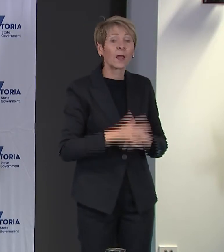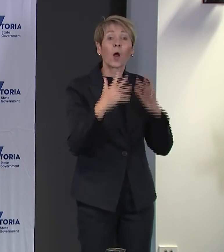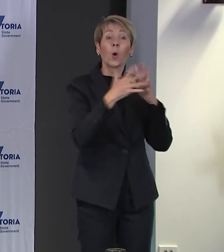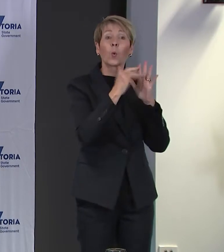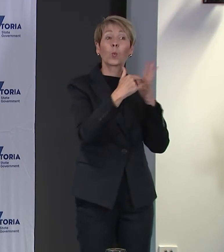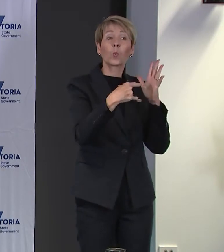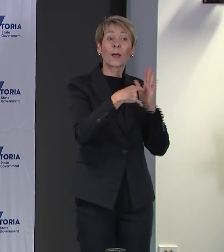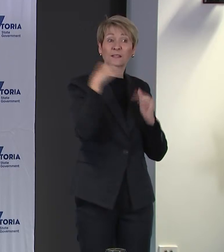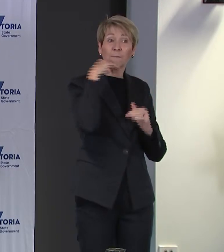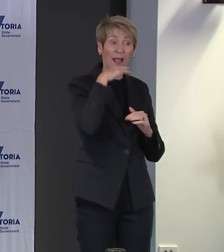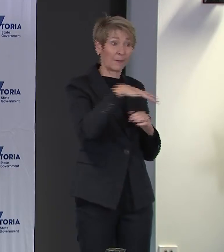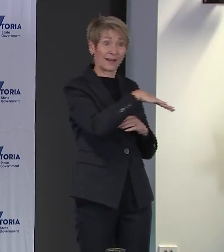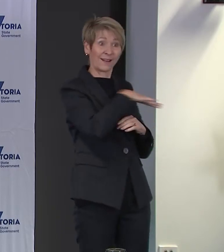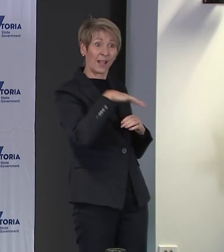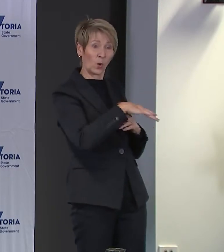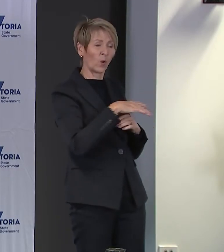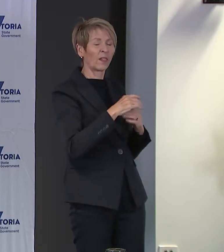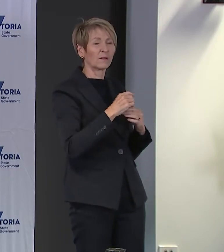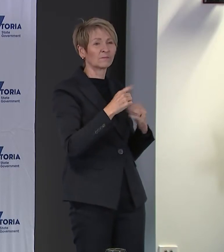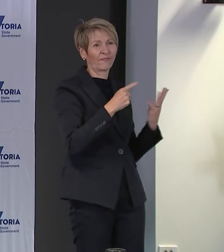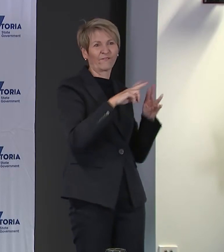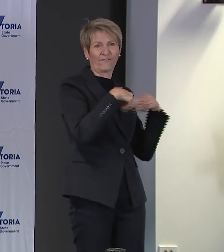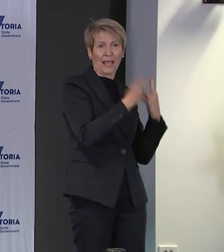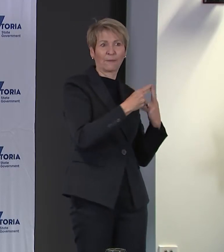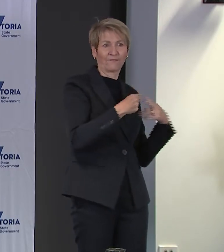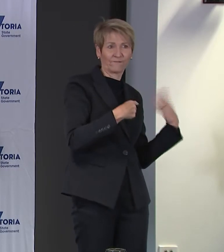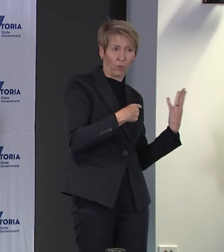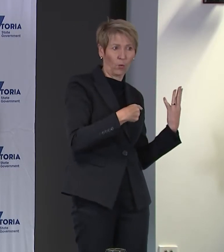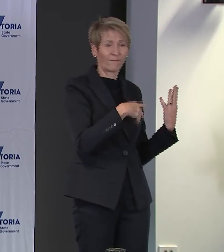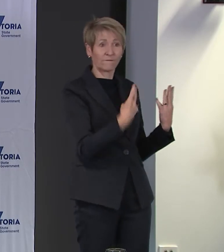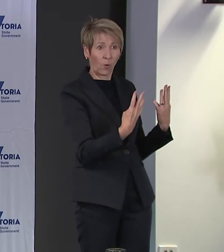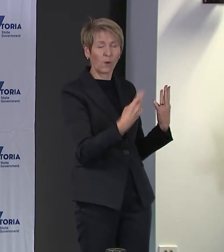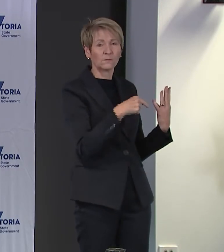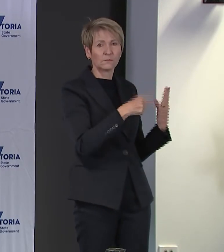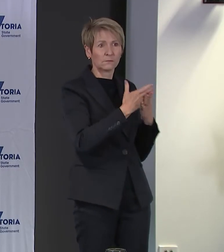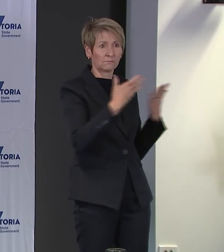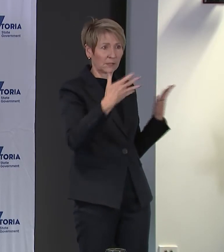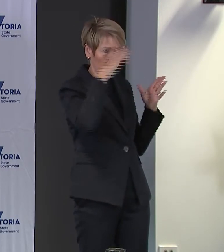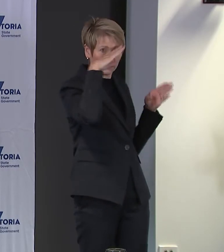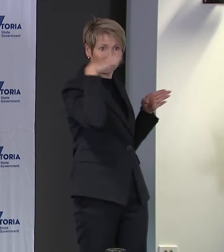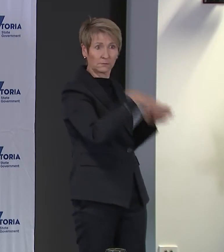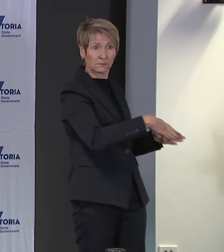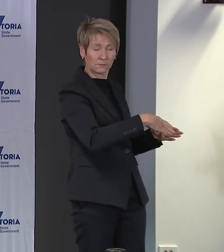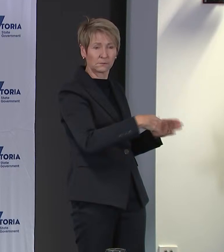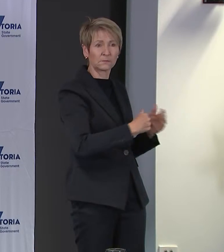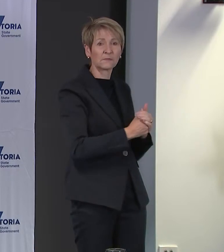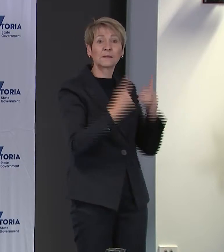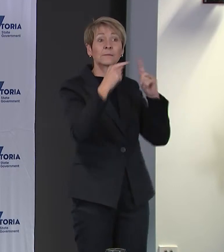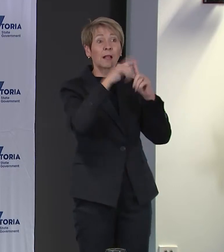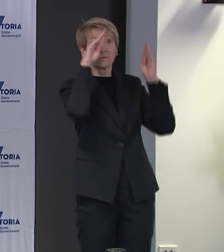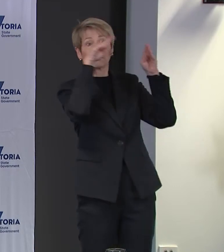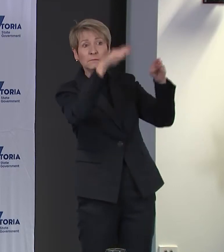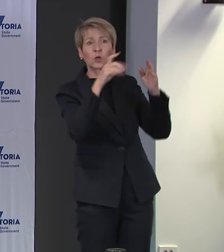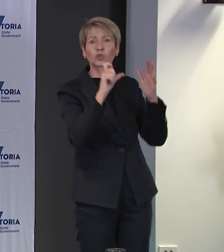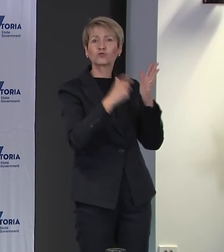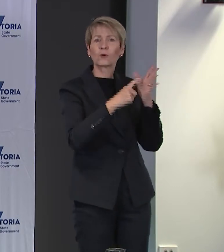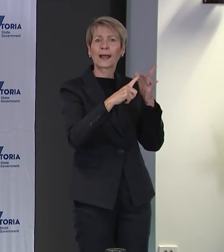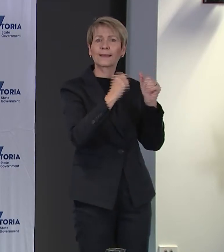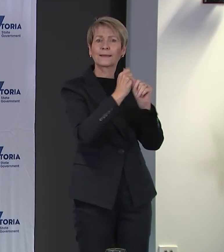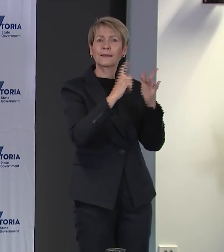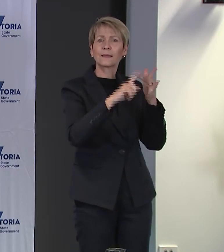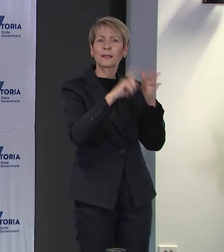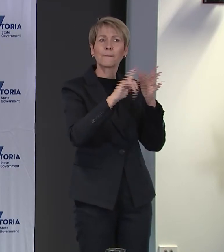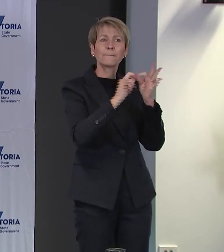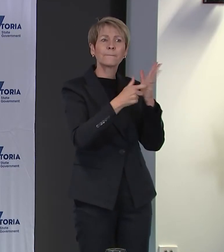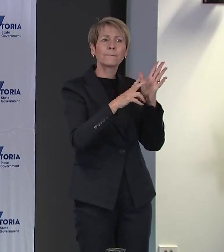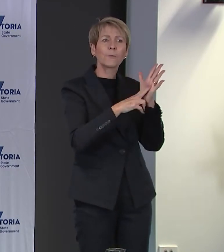next few days. We have continuing focus on our testing sites, particularly around Craigieburn Central and Epping Plaza.